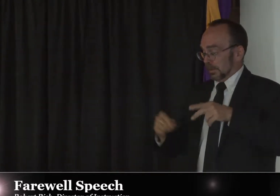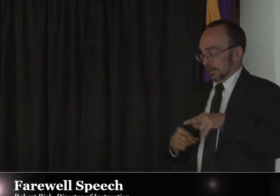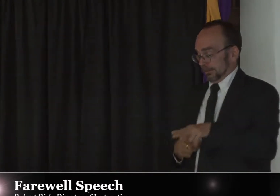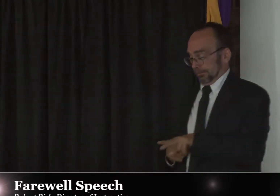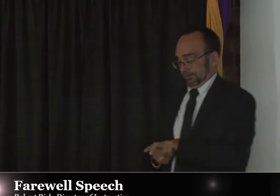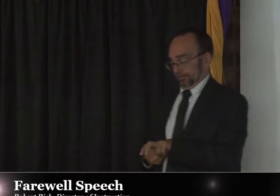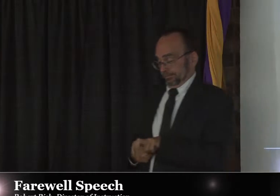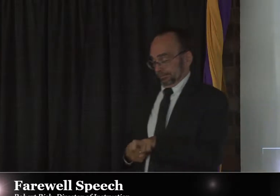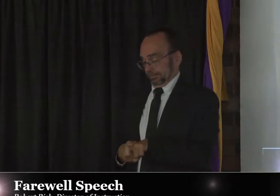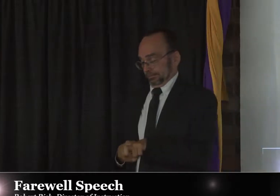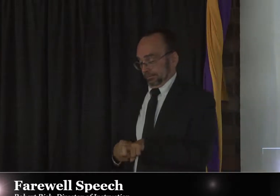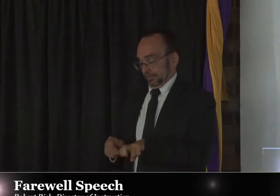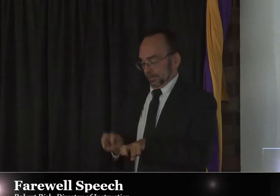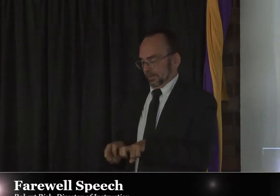party dwindled down,